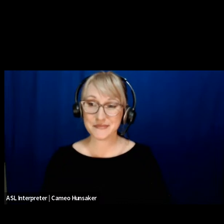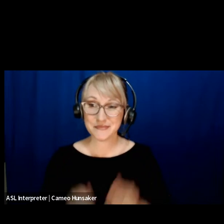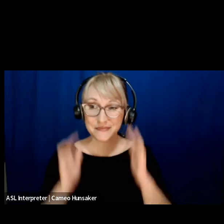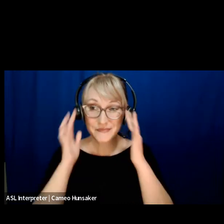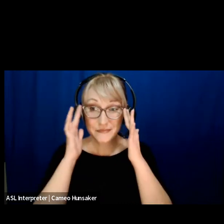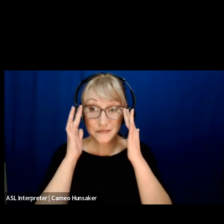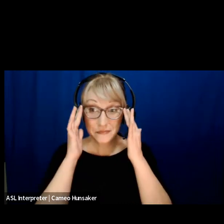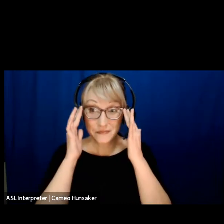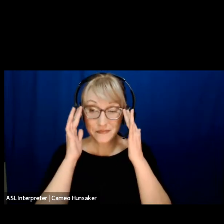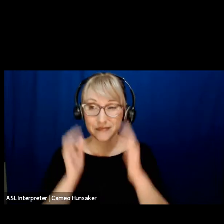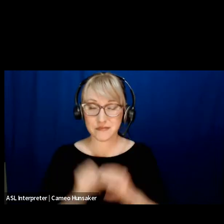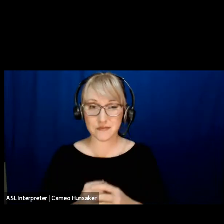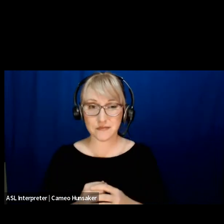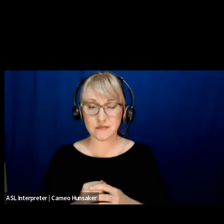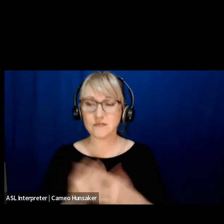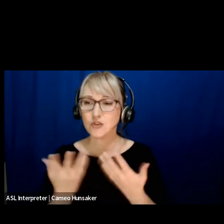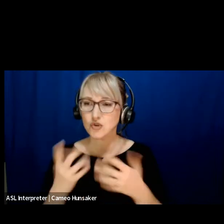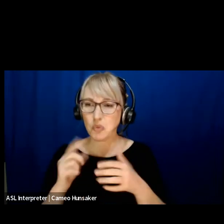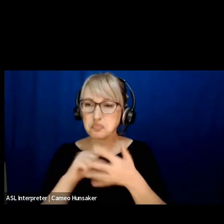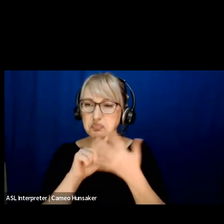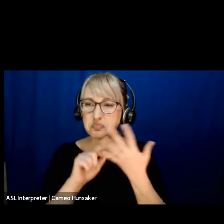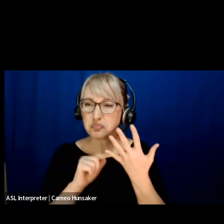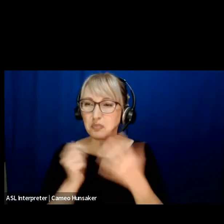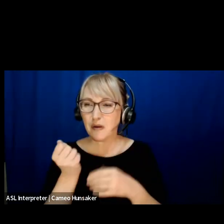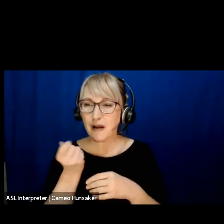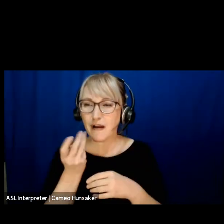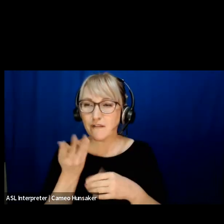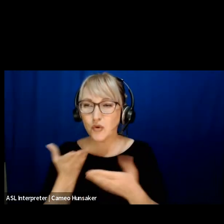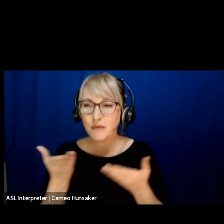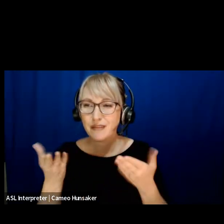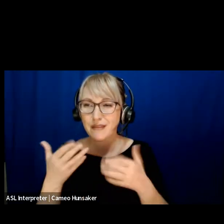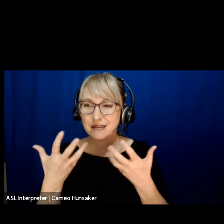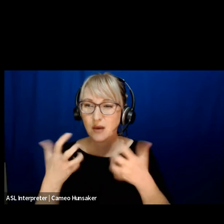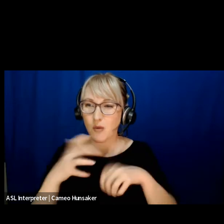Okay. So those are just some of the things I wanted to touch on.